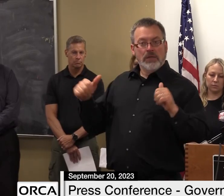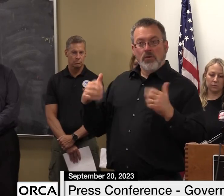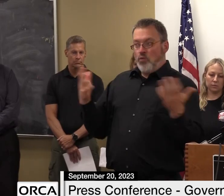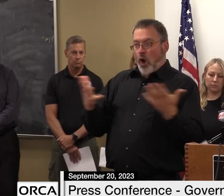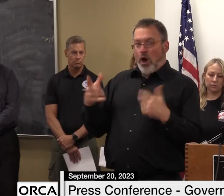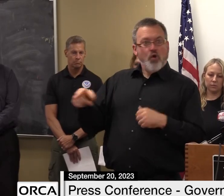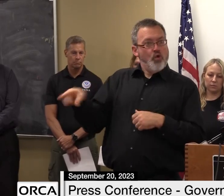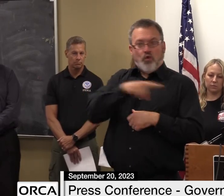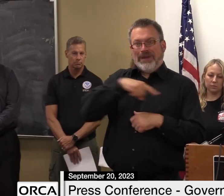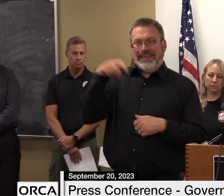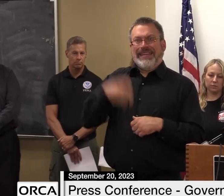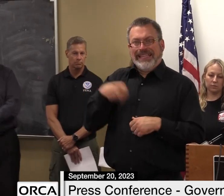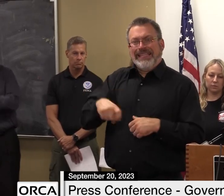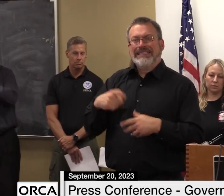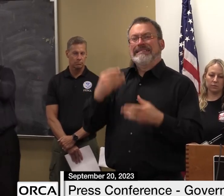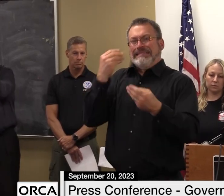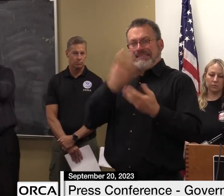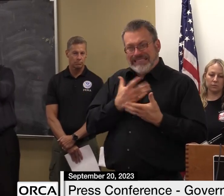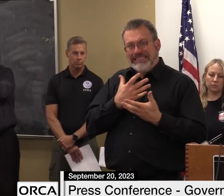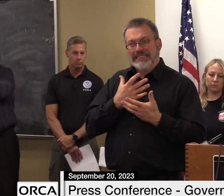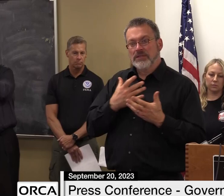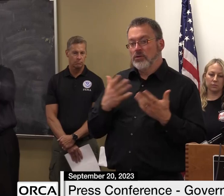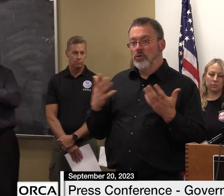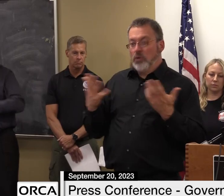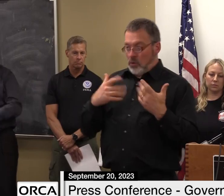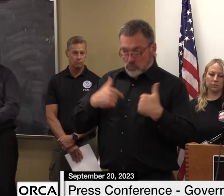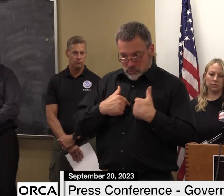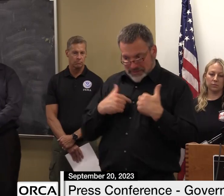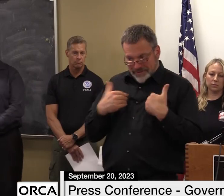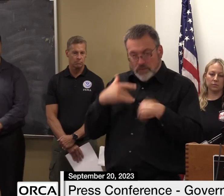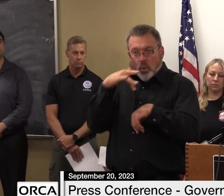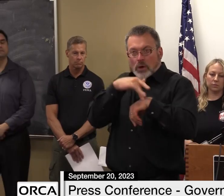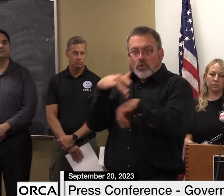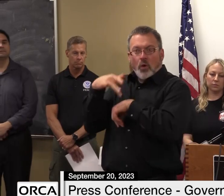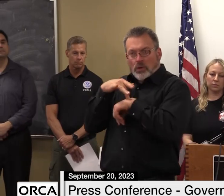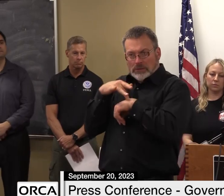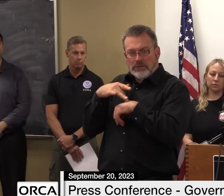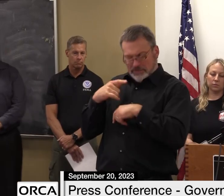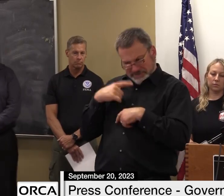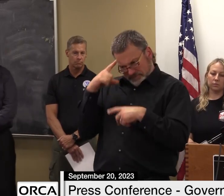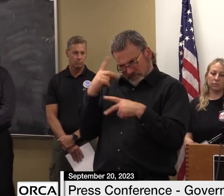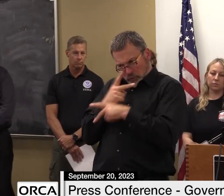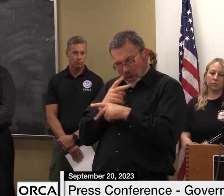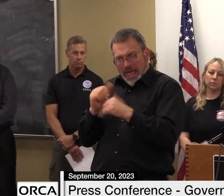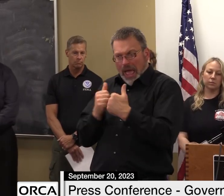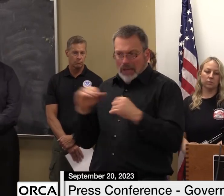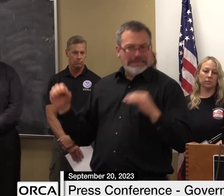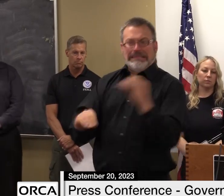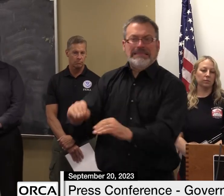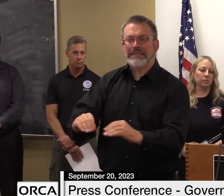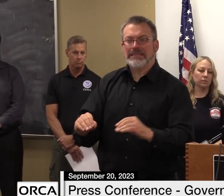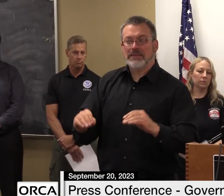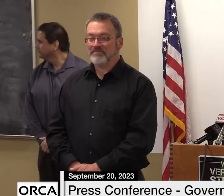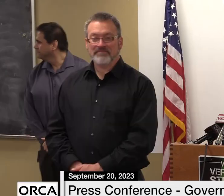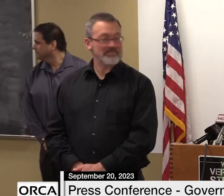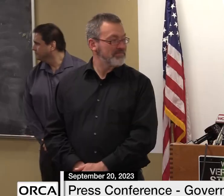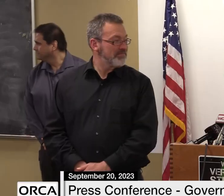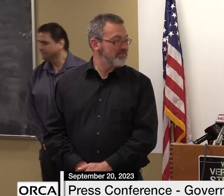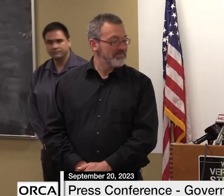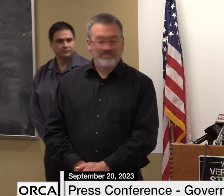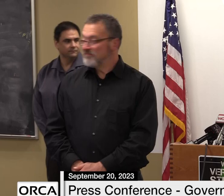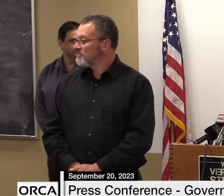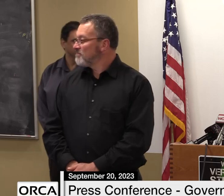the in-state resources can't help, or there's a supply chain issue in-state that we can.